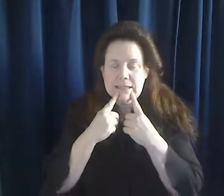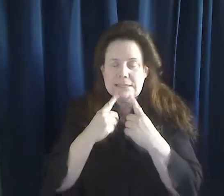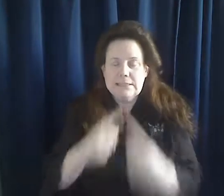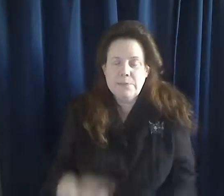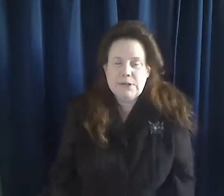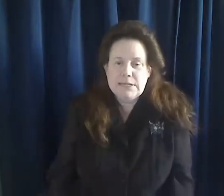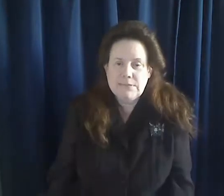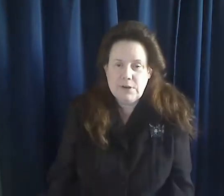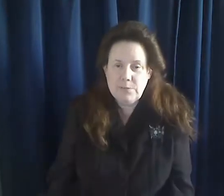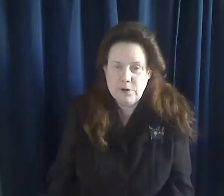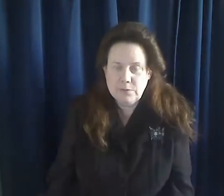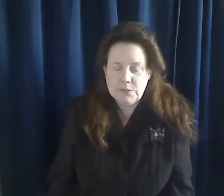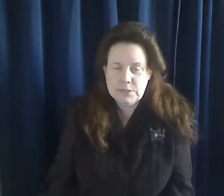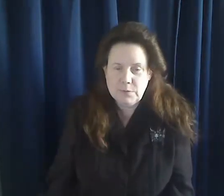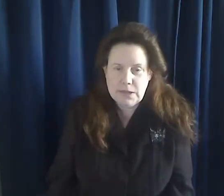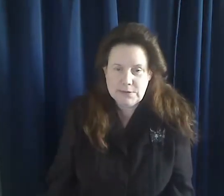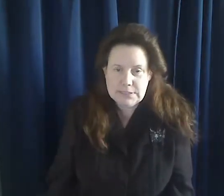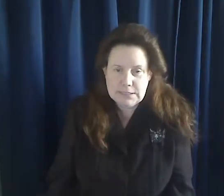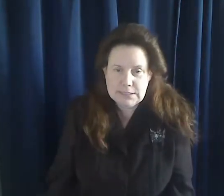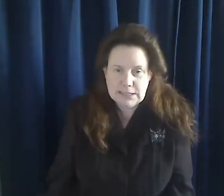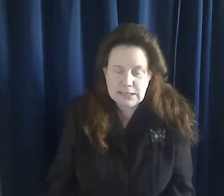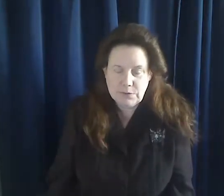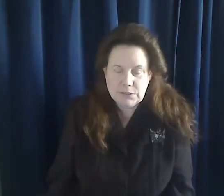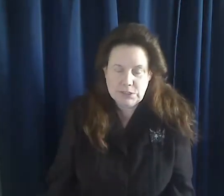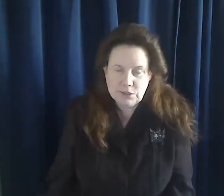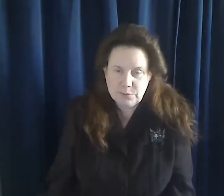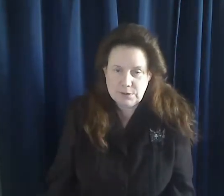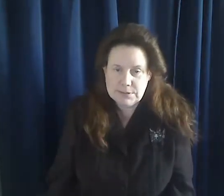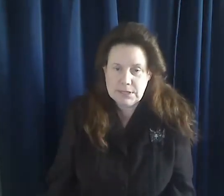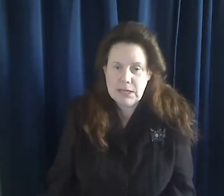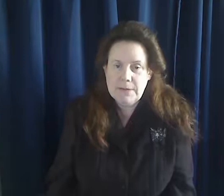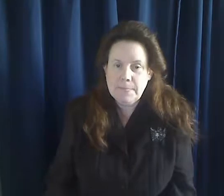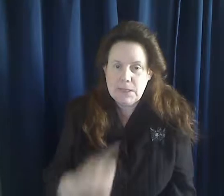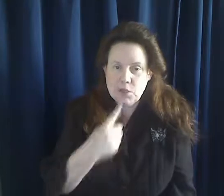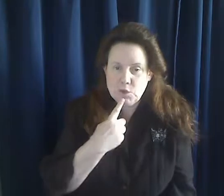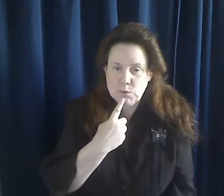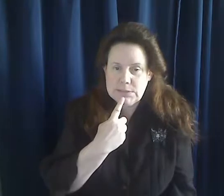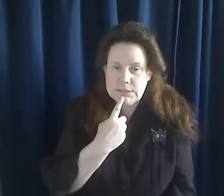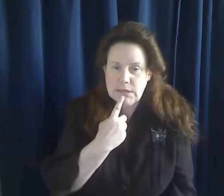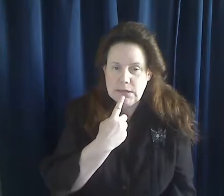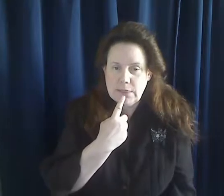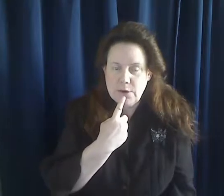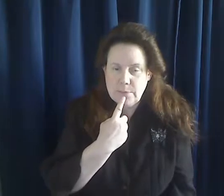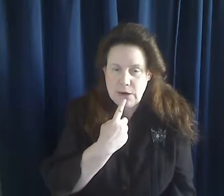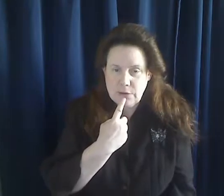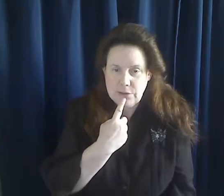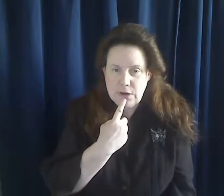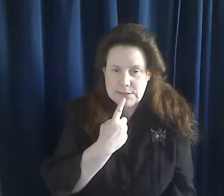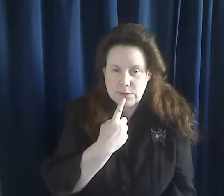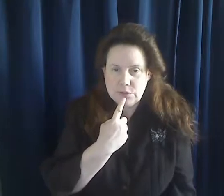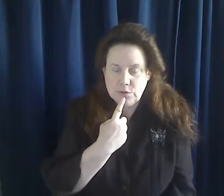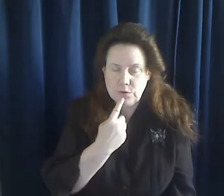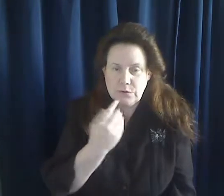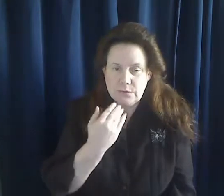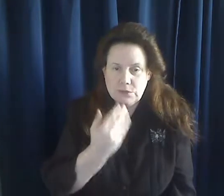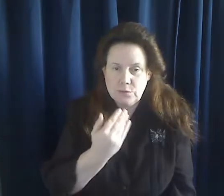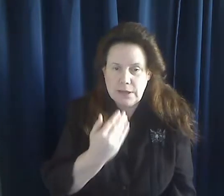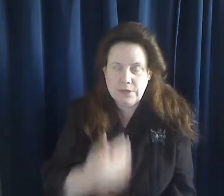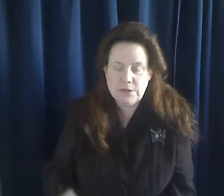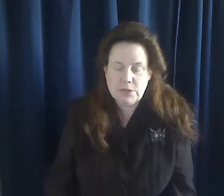And lip reading is very important, which is why you see sign language interpreters use their mouth also to make the shape